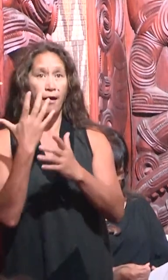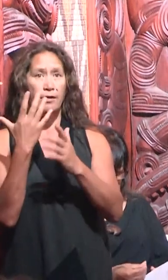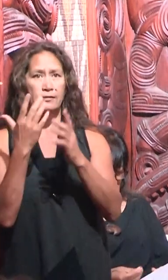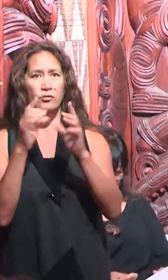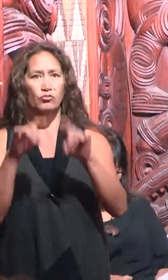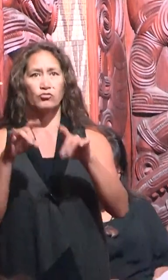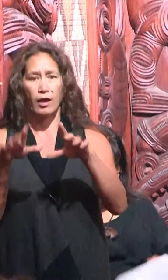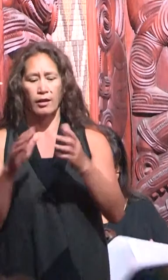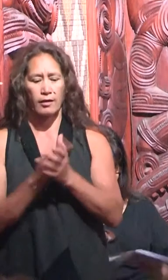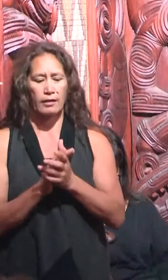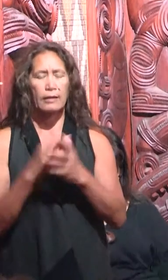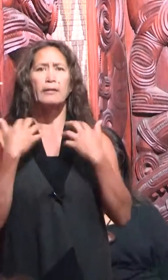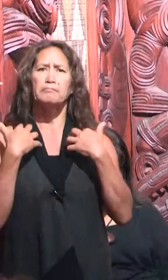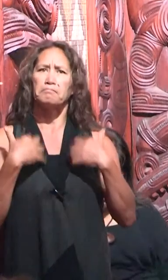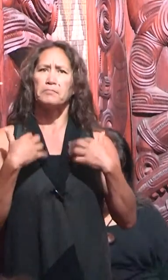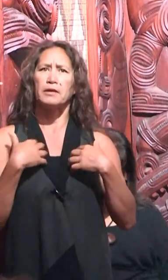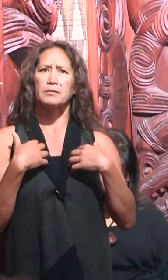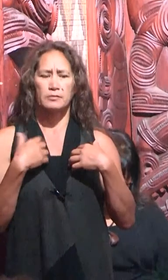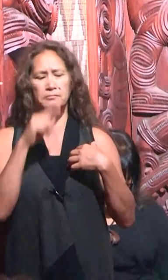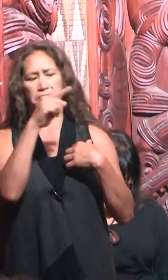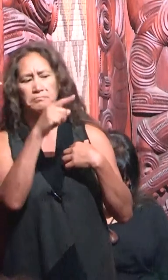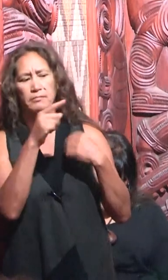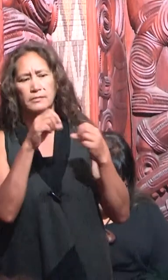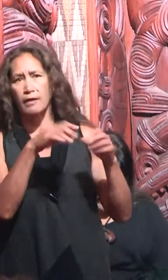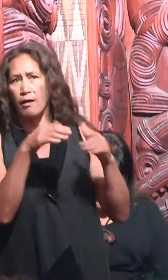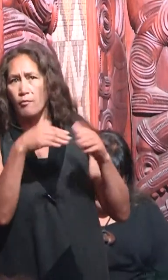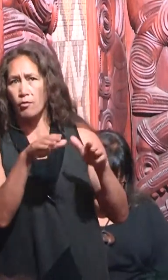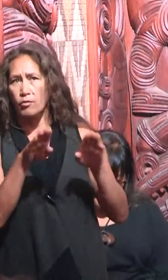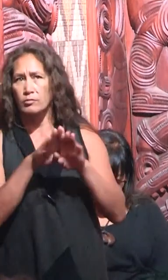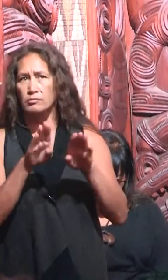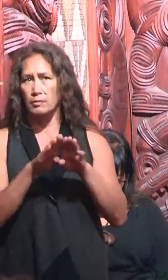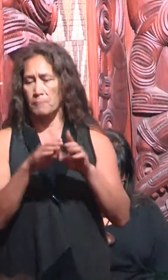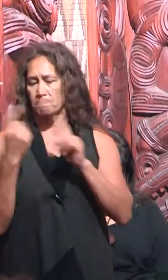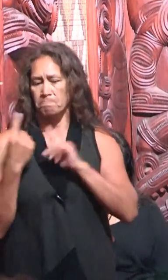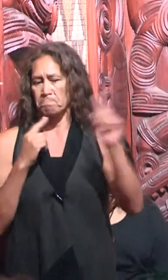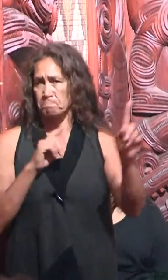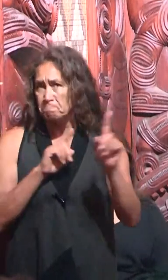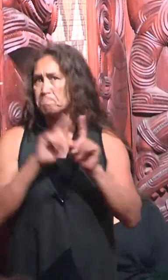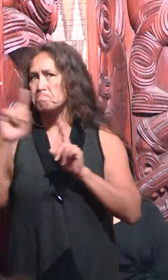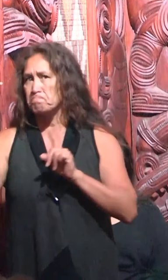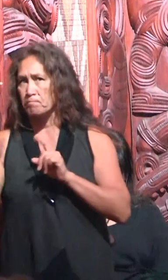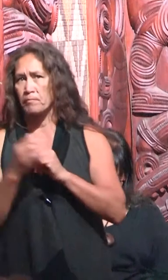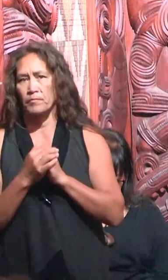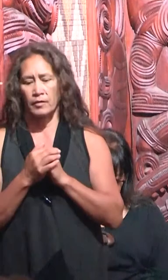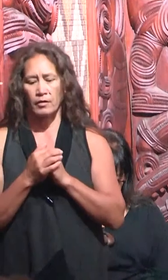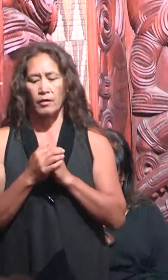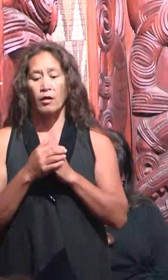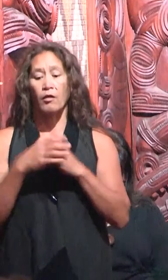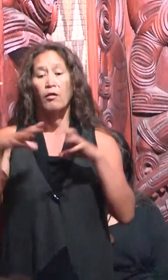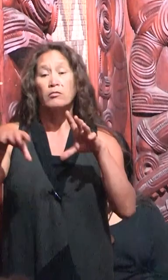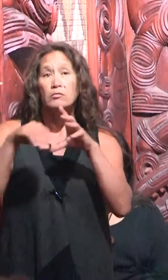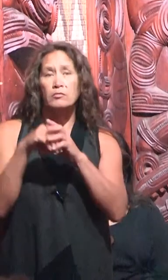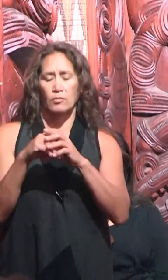Samoa. We're committed to embracing diversity, respect, and inclusion in our